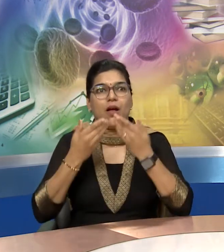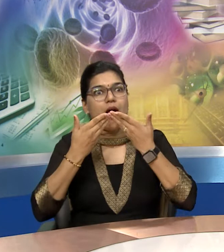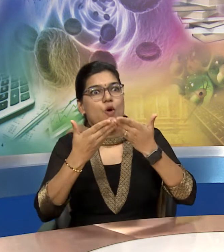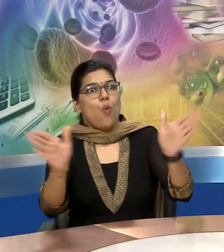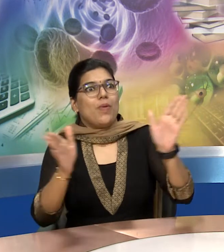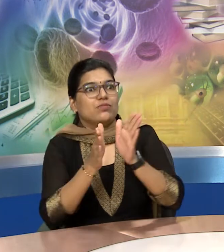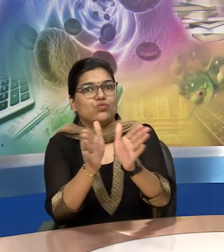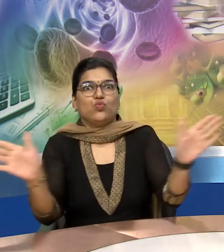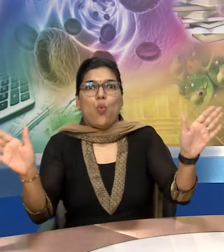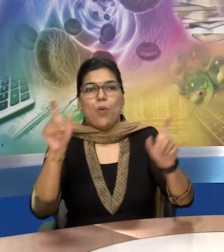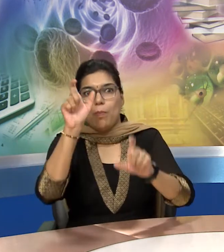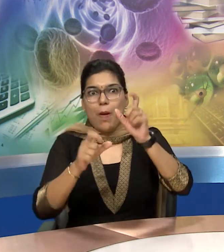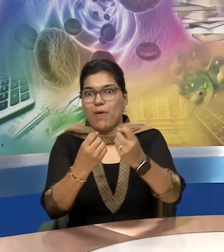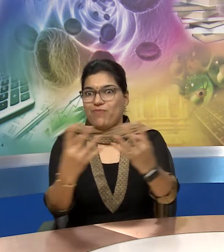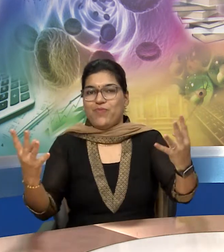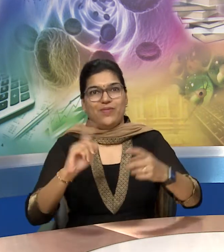these points are explaining that